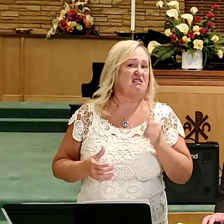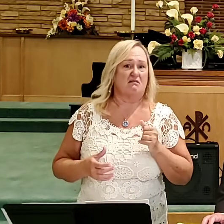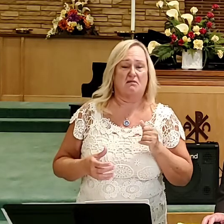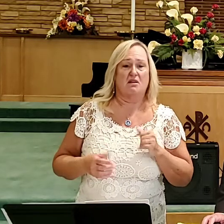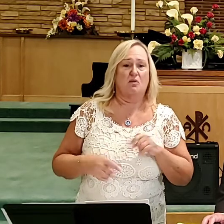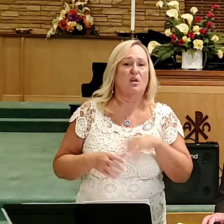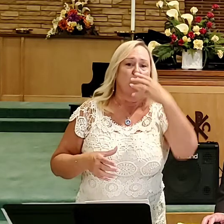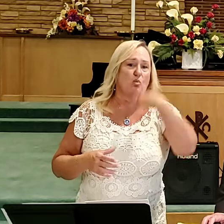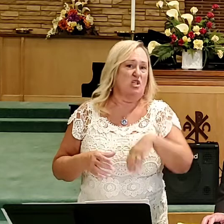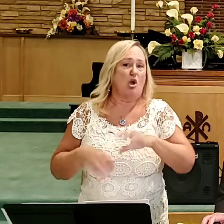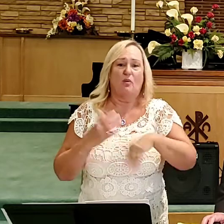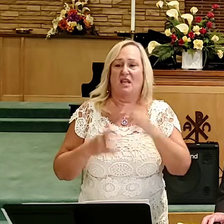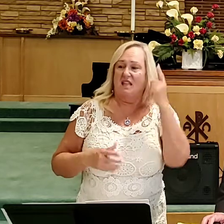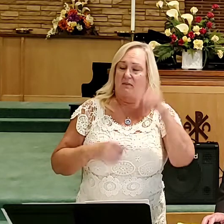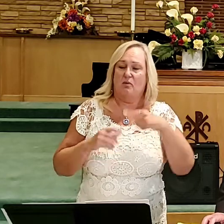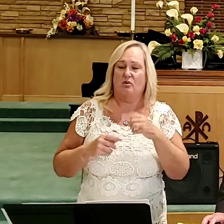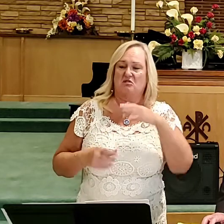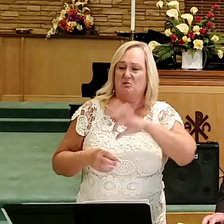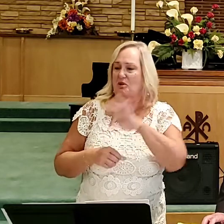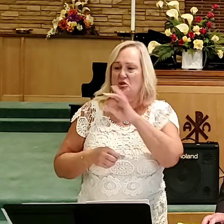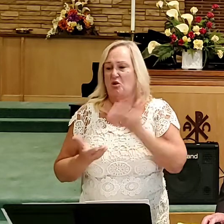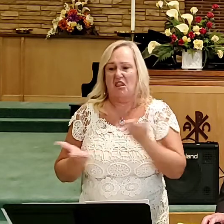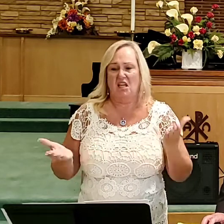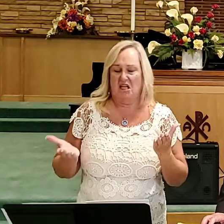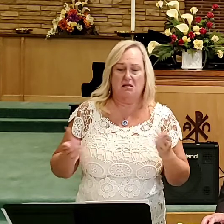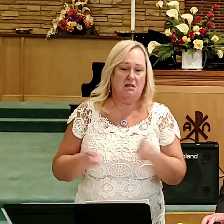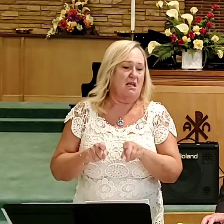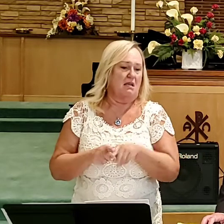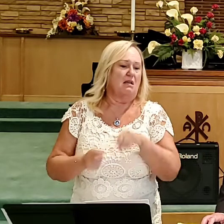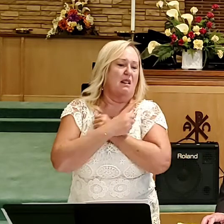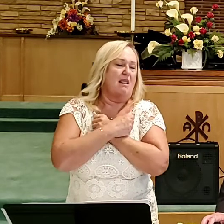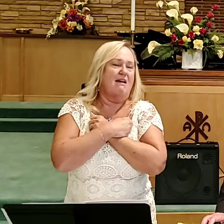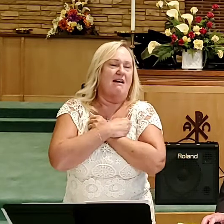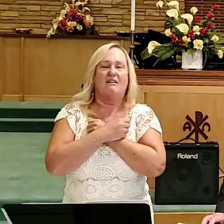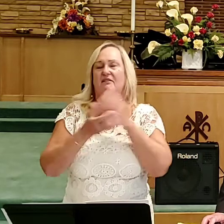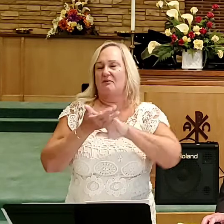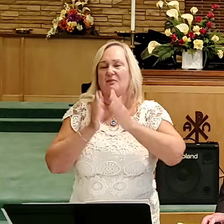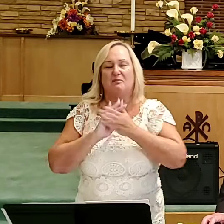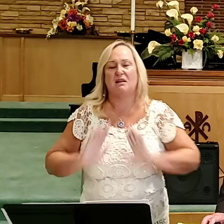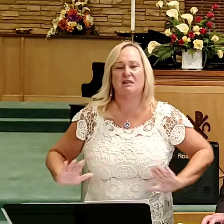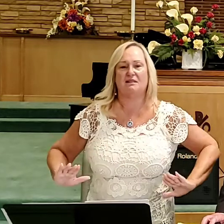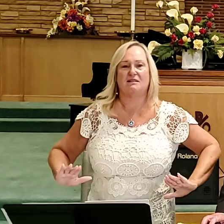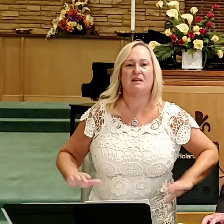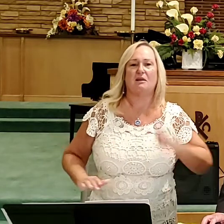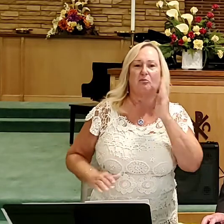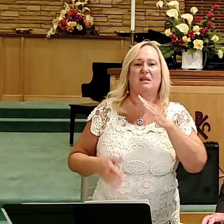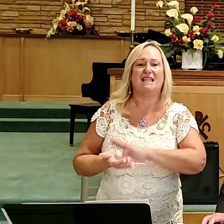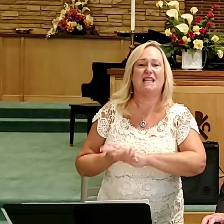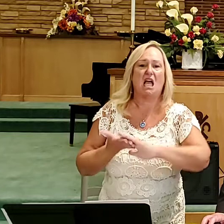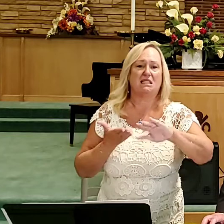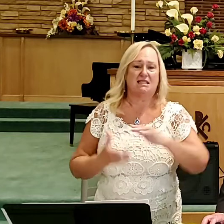we had to think about were spiritual things like love, peace, and being